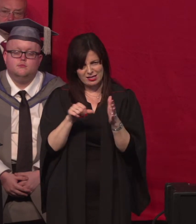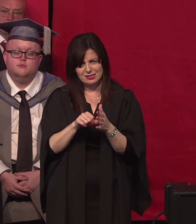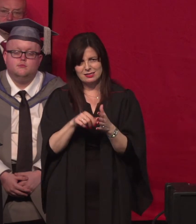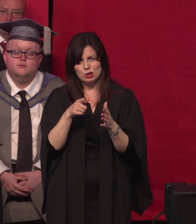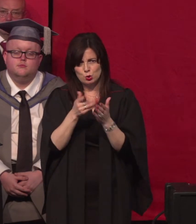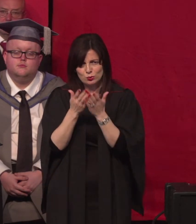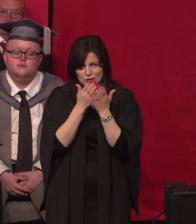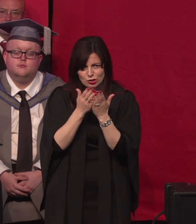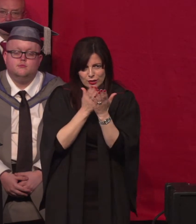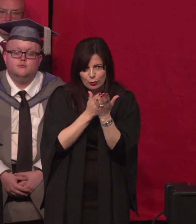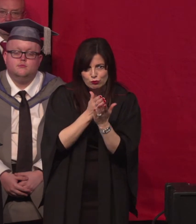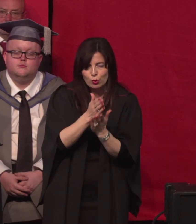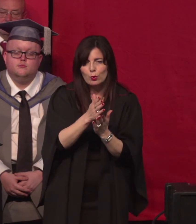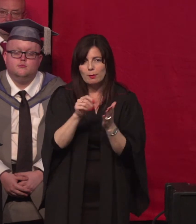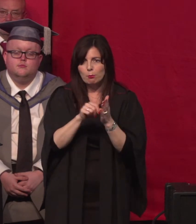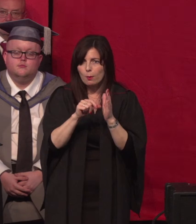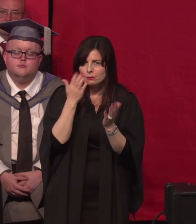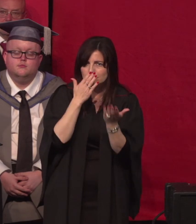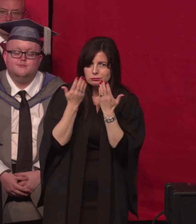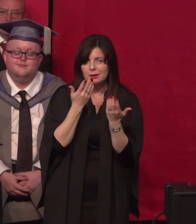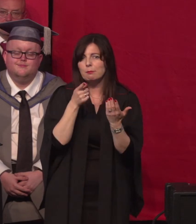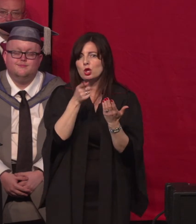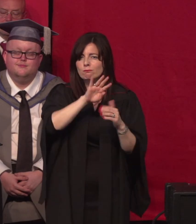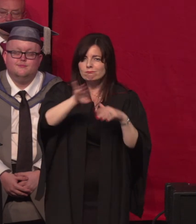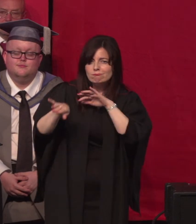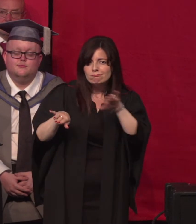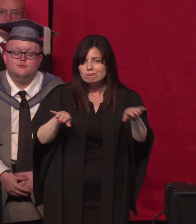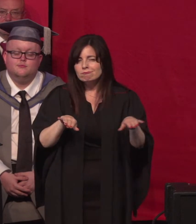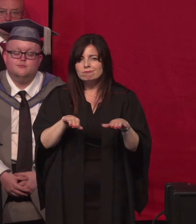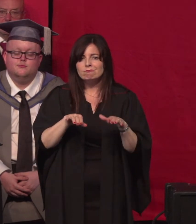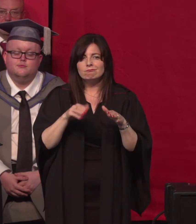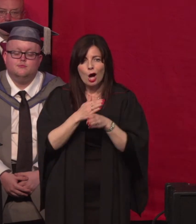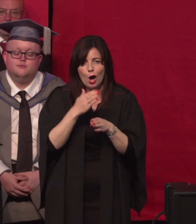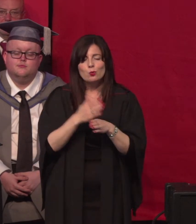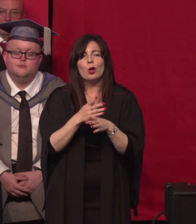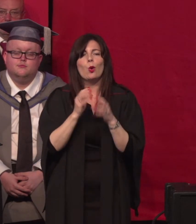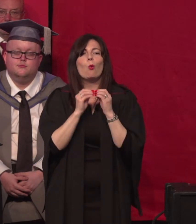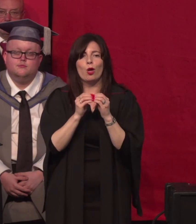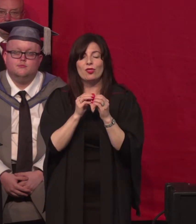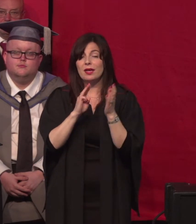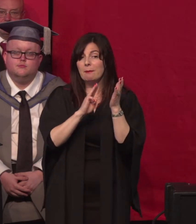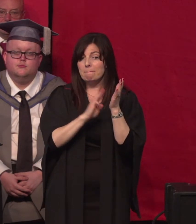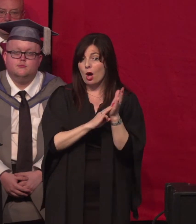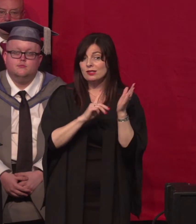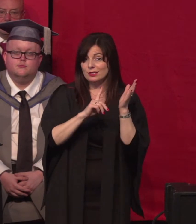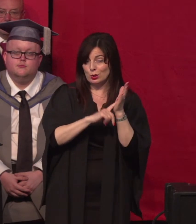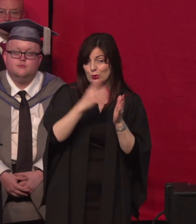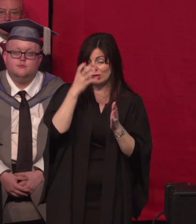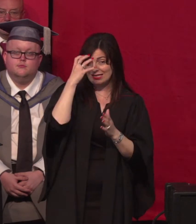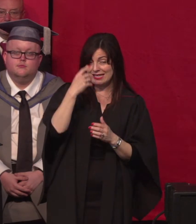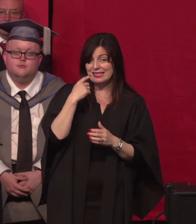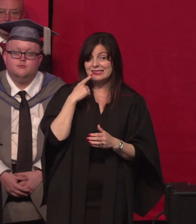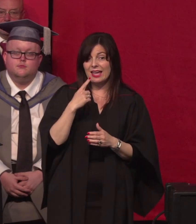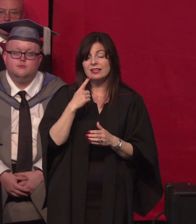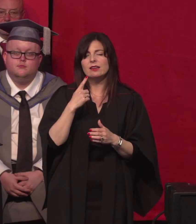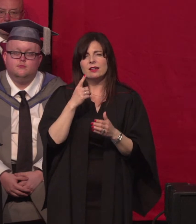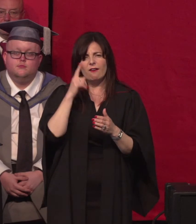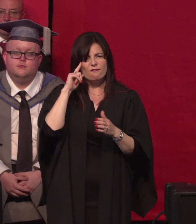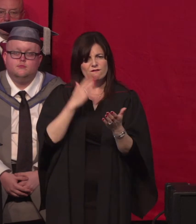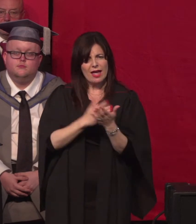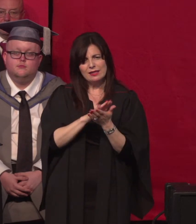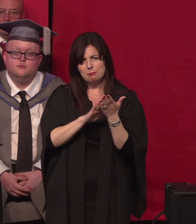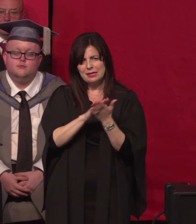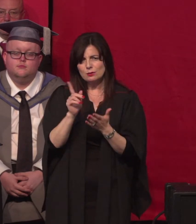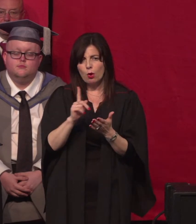through those challenges and the hard work paid off. In Martin Luther King's words, faith is taking the first step, even when you